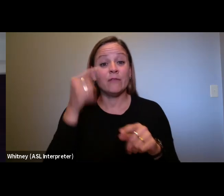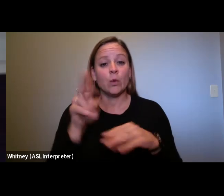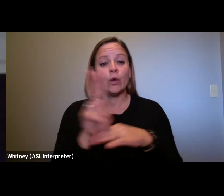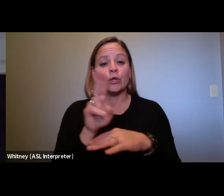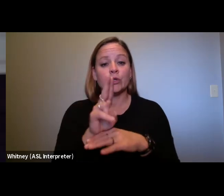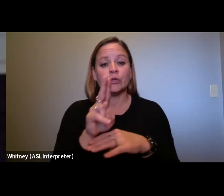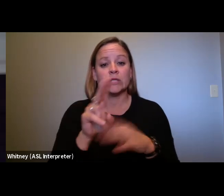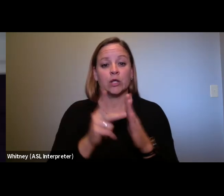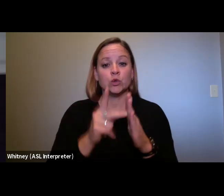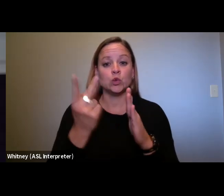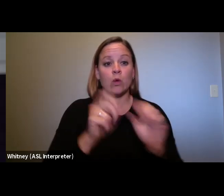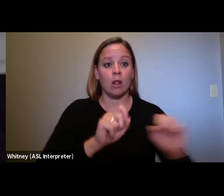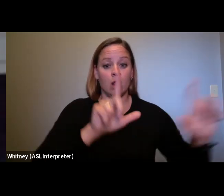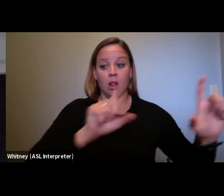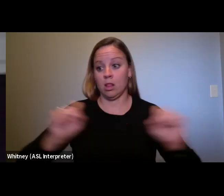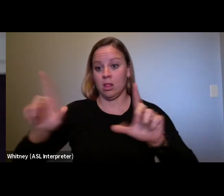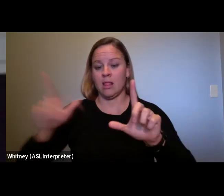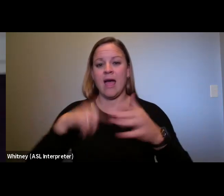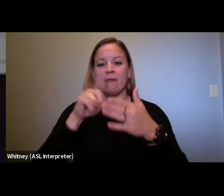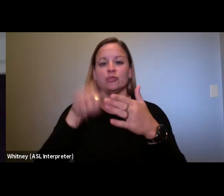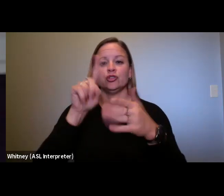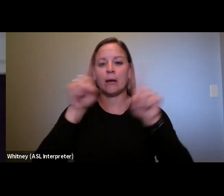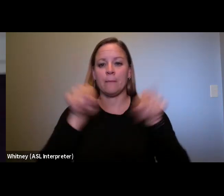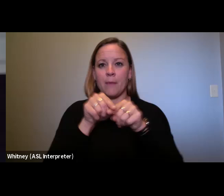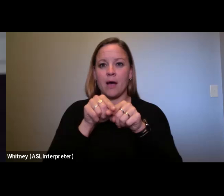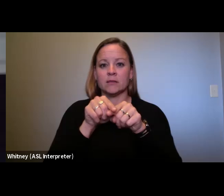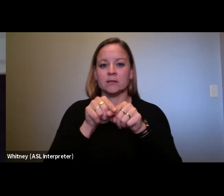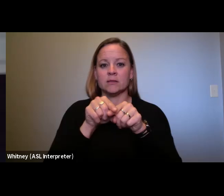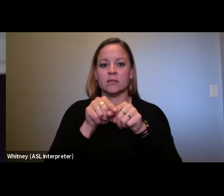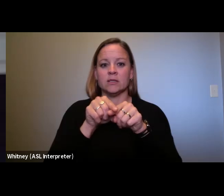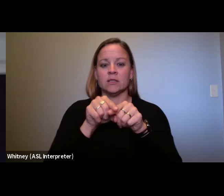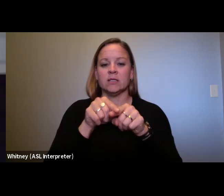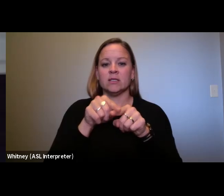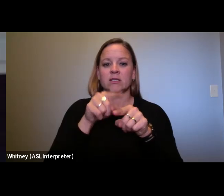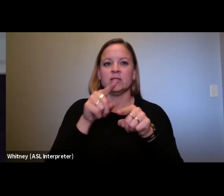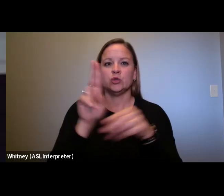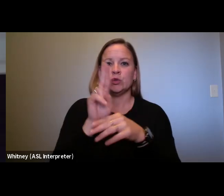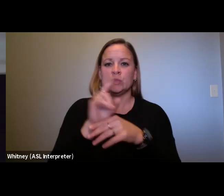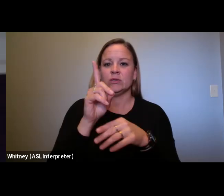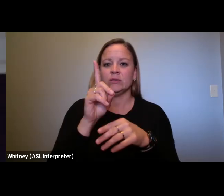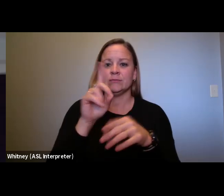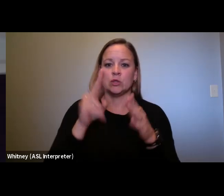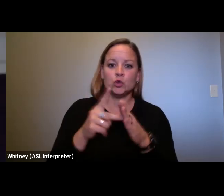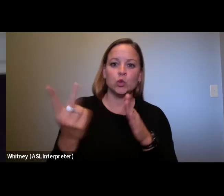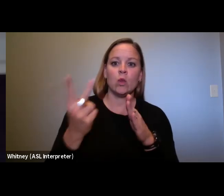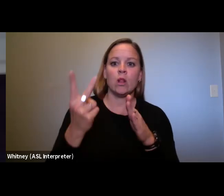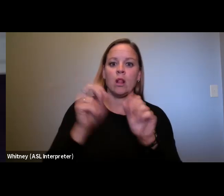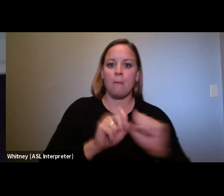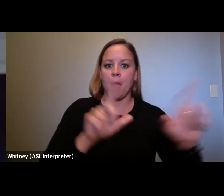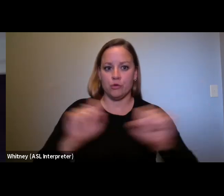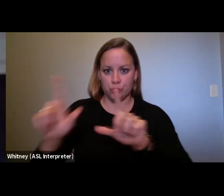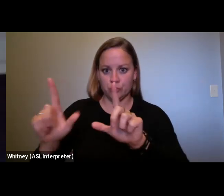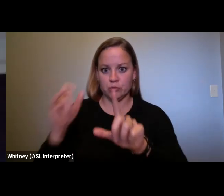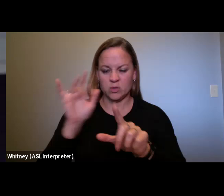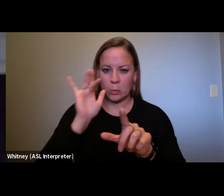dual monitors, there's also a checkbox there to optimize the view for dual monitors, and you'll want to take advantage of that if you are using two